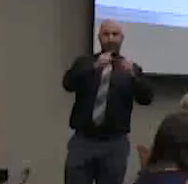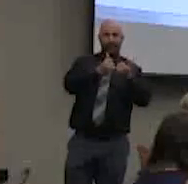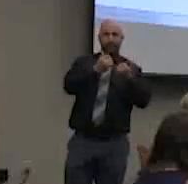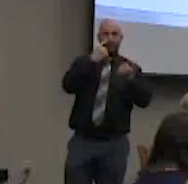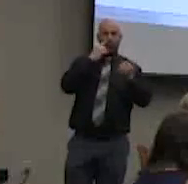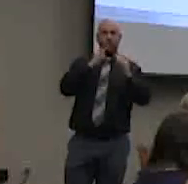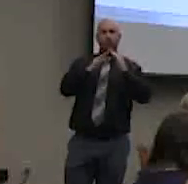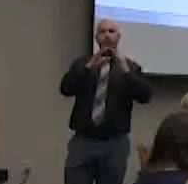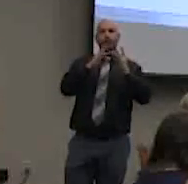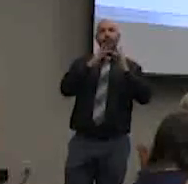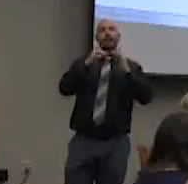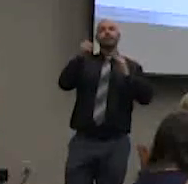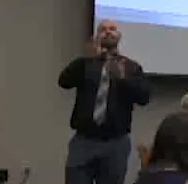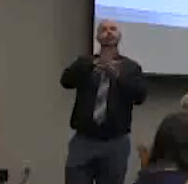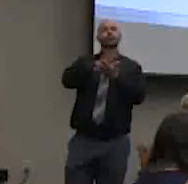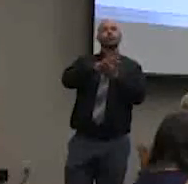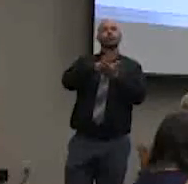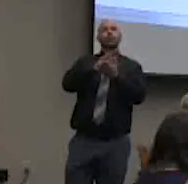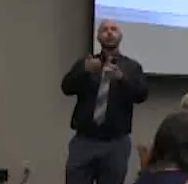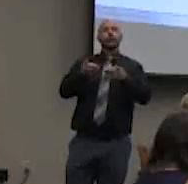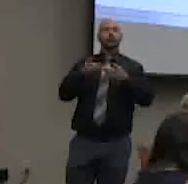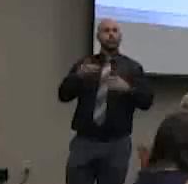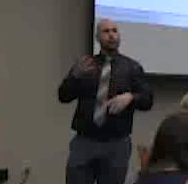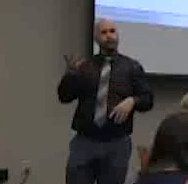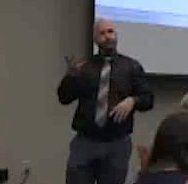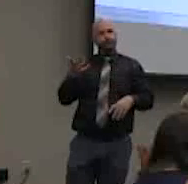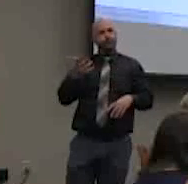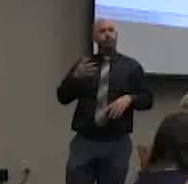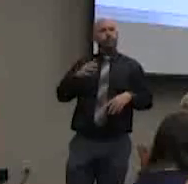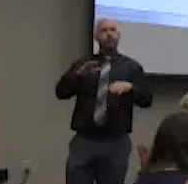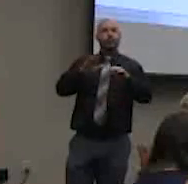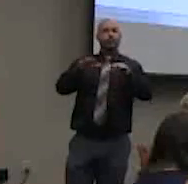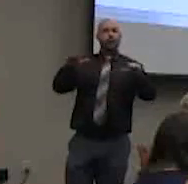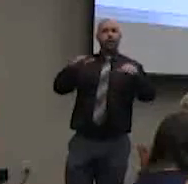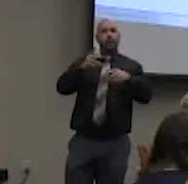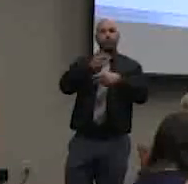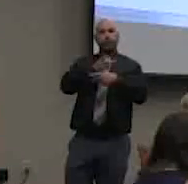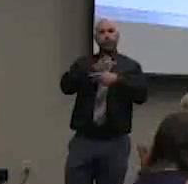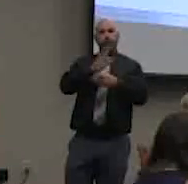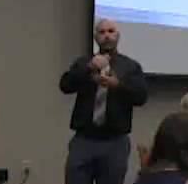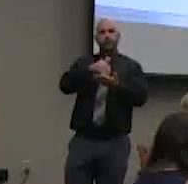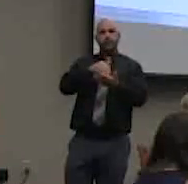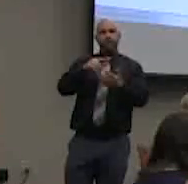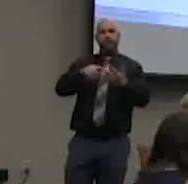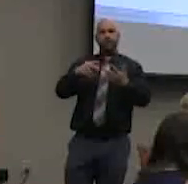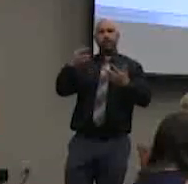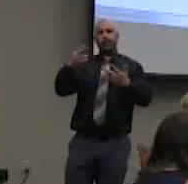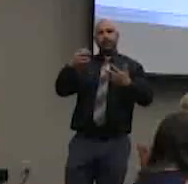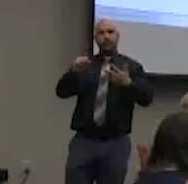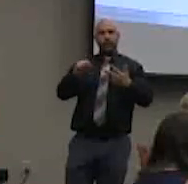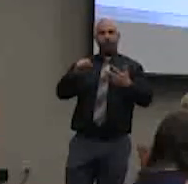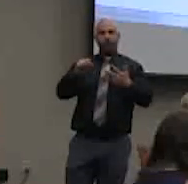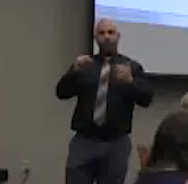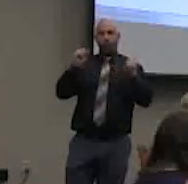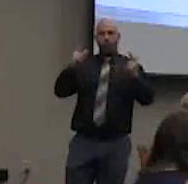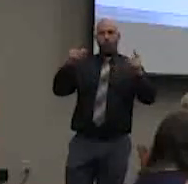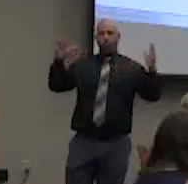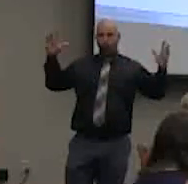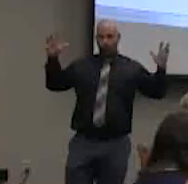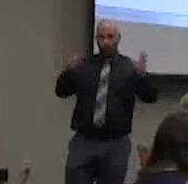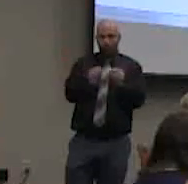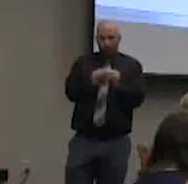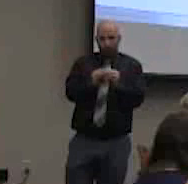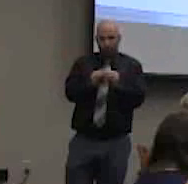school system, the school district, child care centers, Head Start, all of us at the table, we found that there were